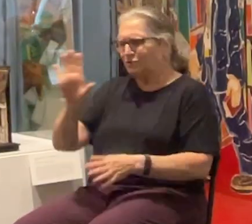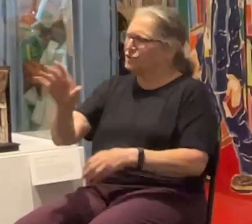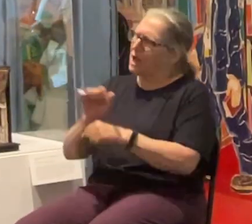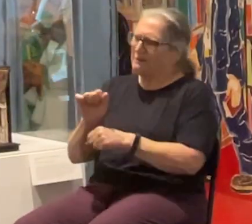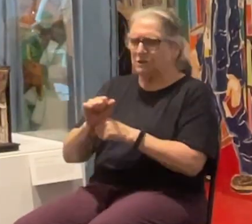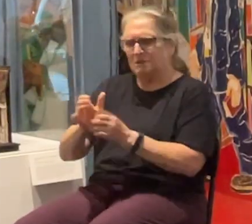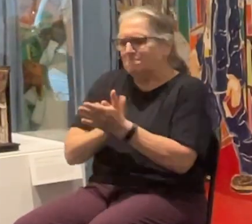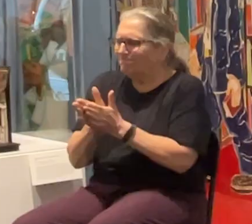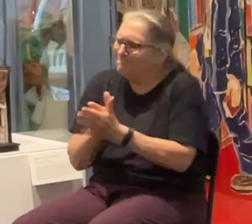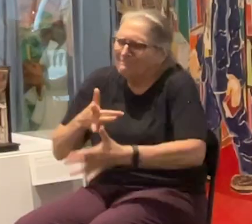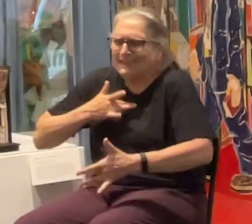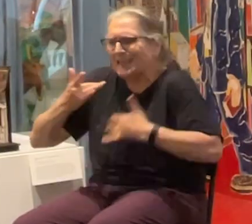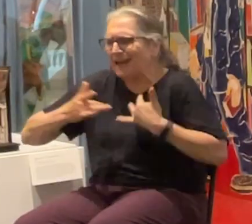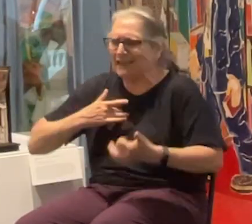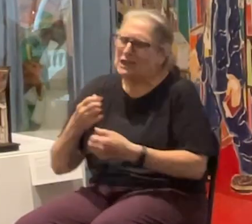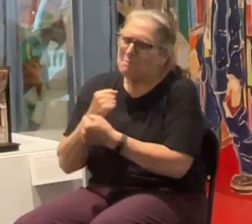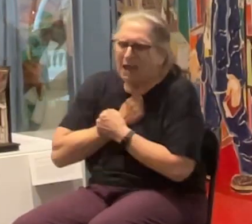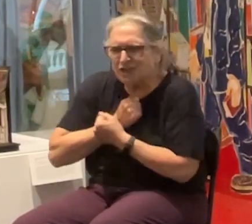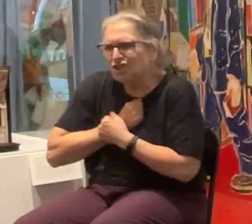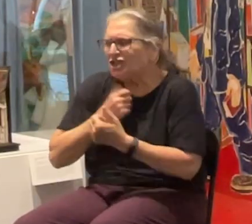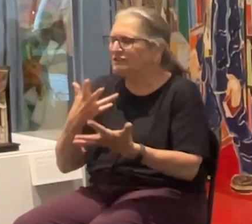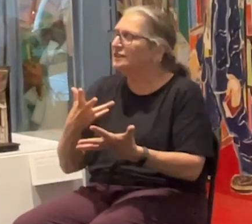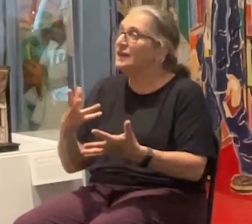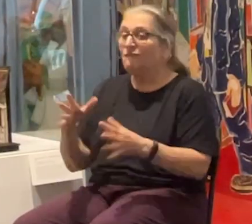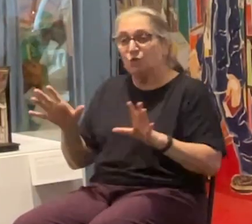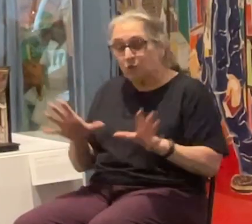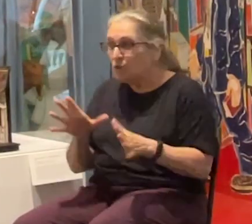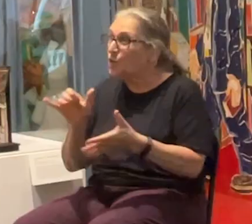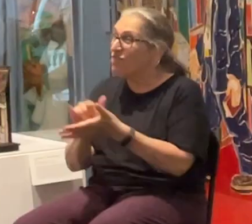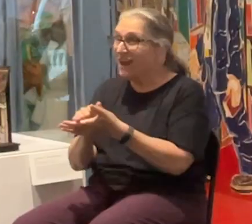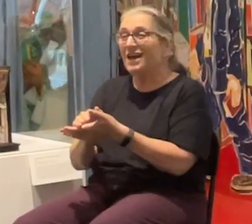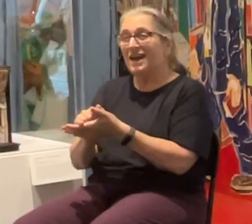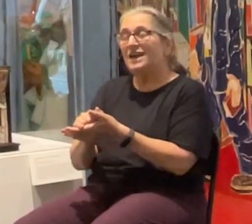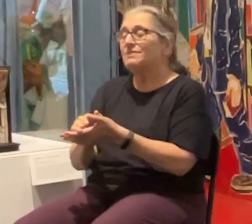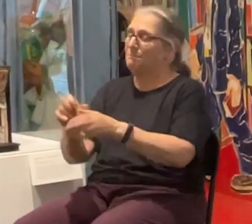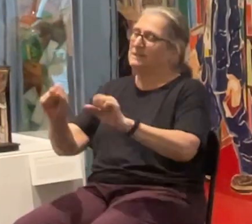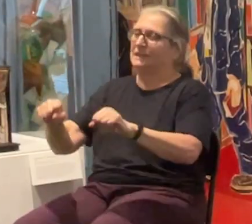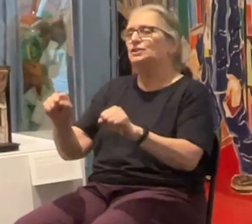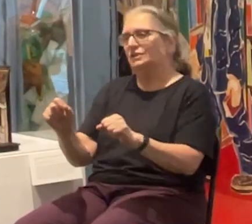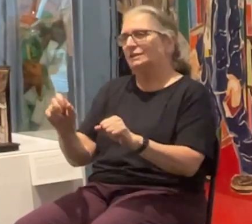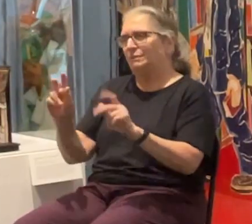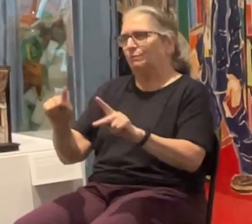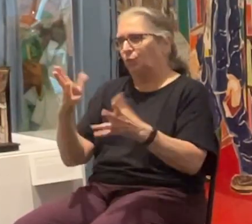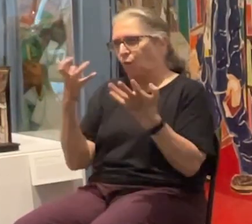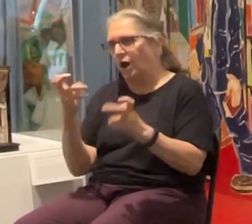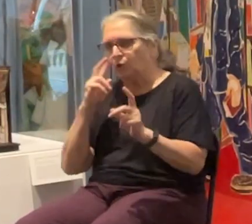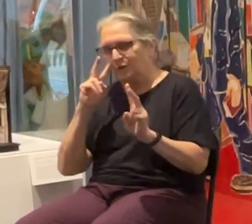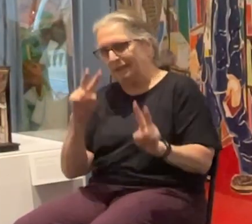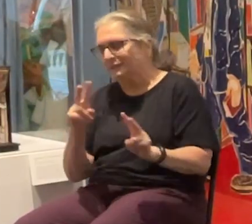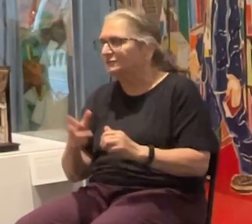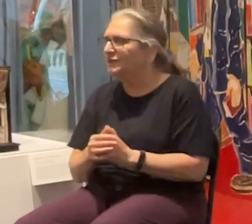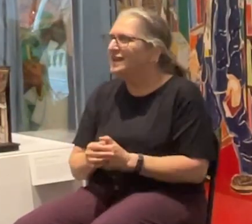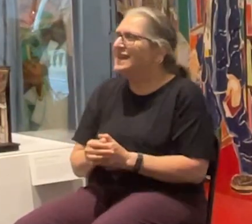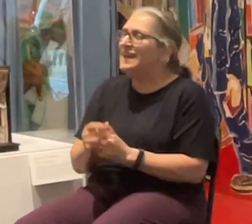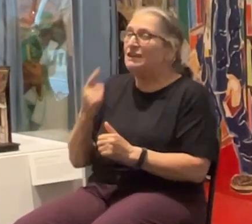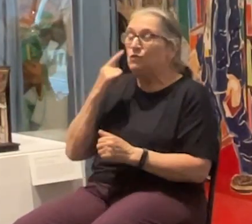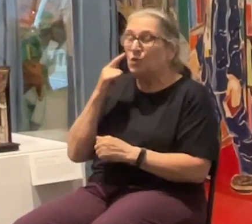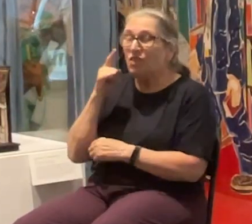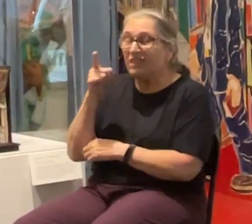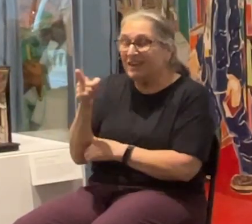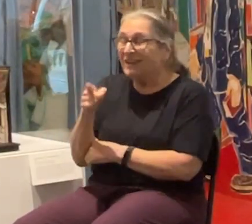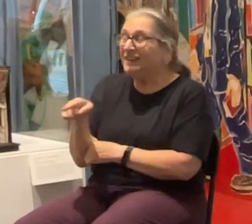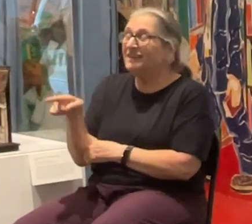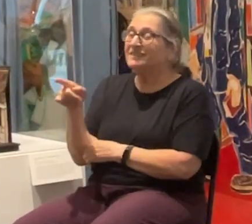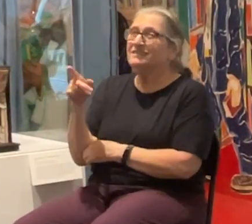And then if you do that part, potentially you get an audience for it. if you think about the audience too much,